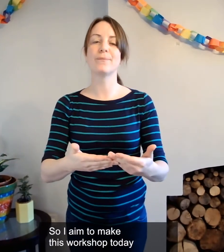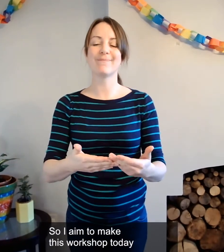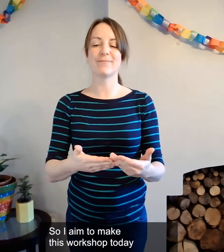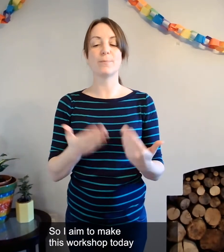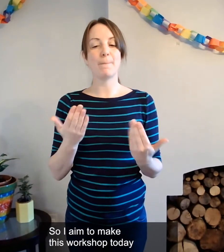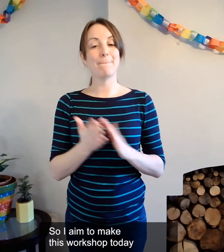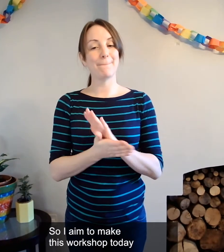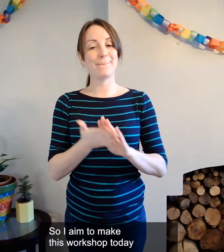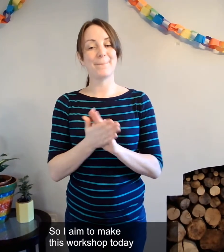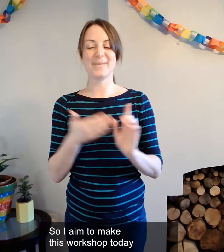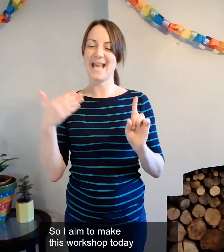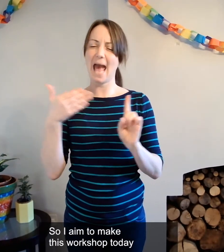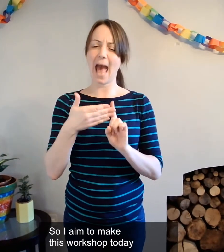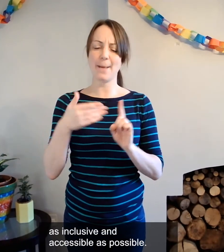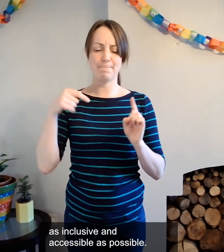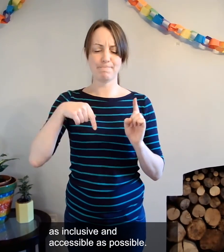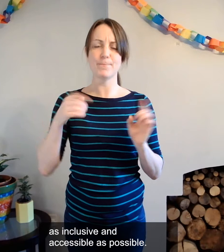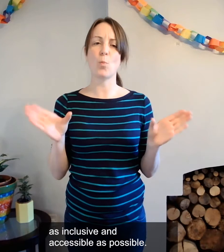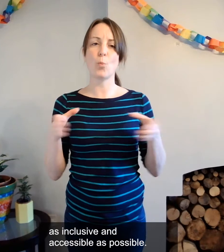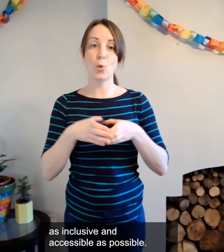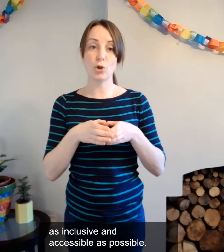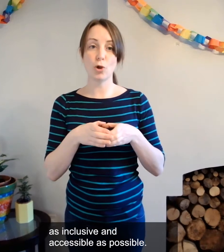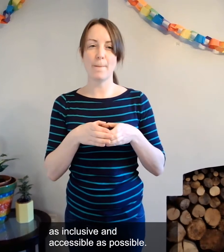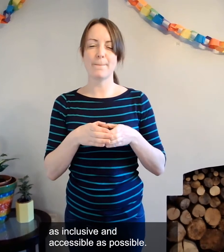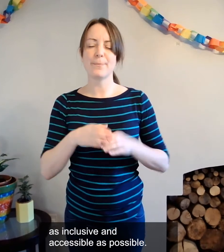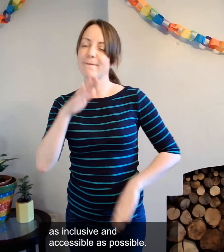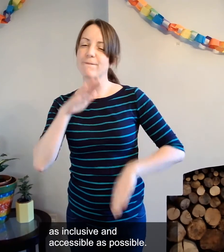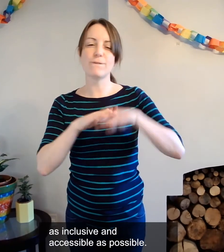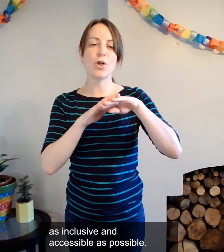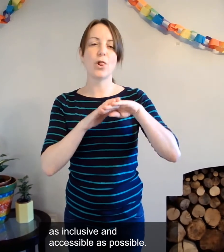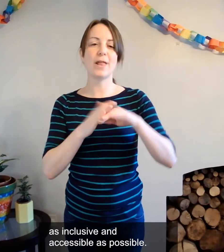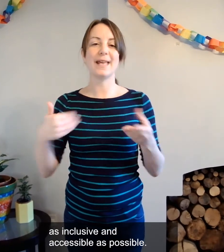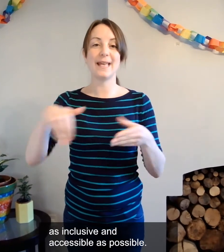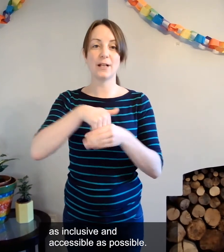aim to make this workshop today as inclusive and accessible as possible.